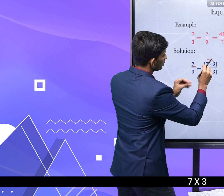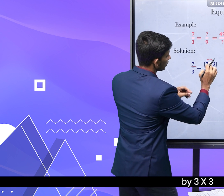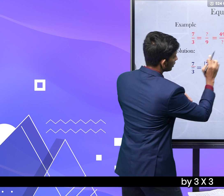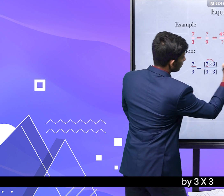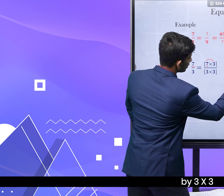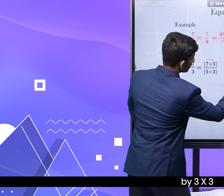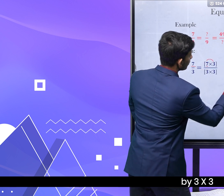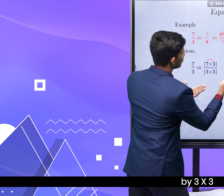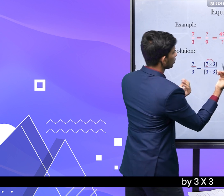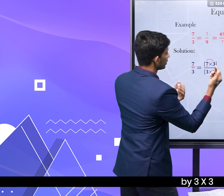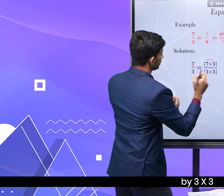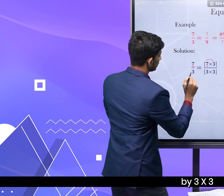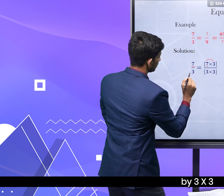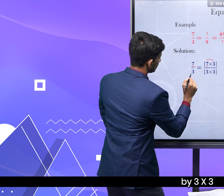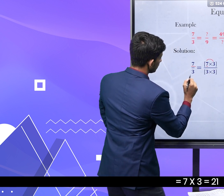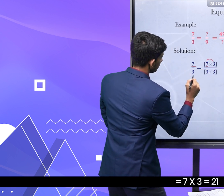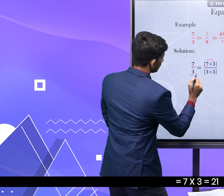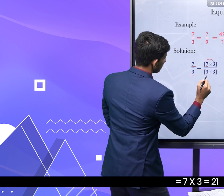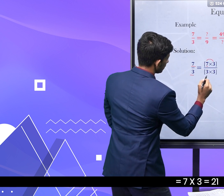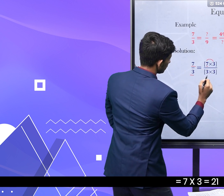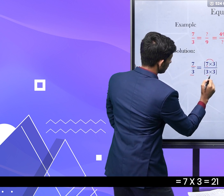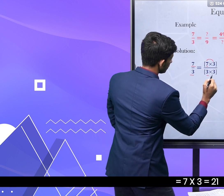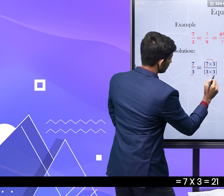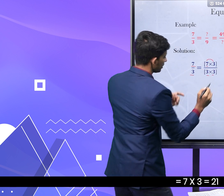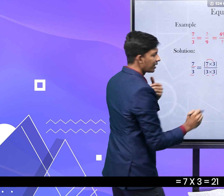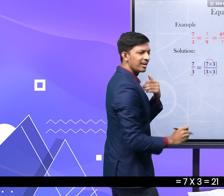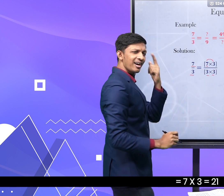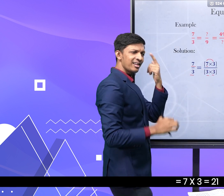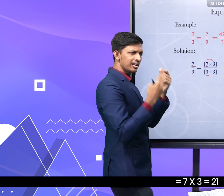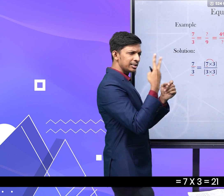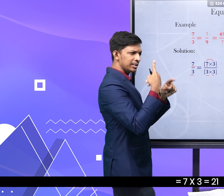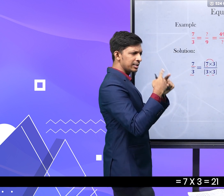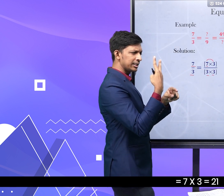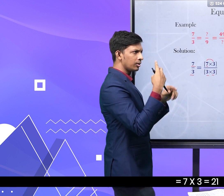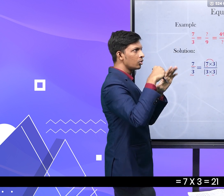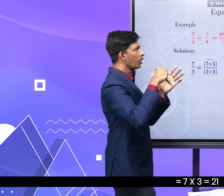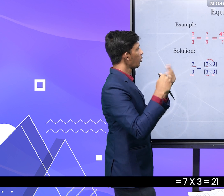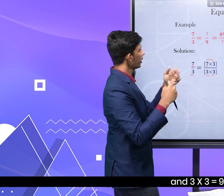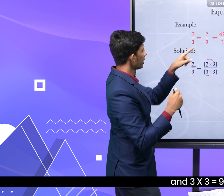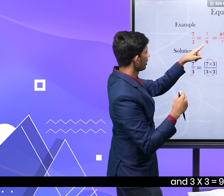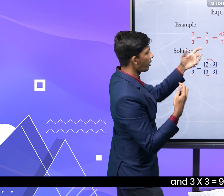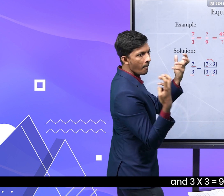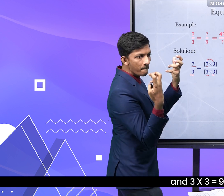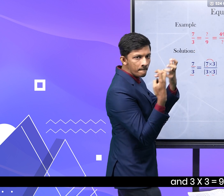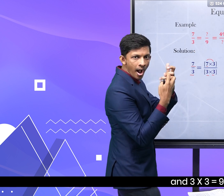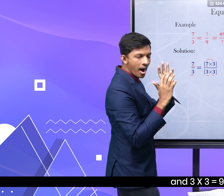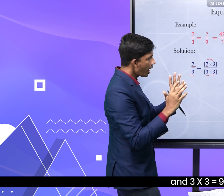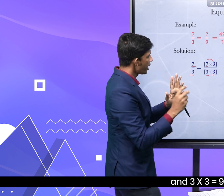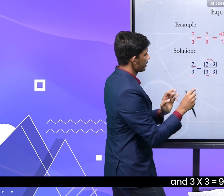by 3 into 3, which is equal to 7 into 3 gives us 21, and 3 into 3 gives us